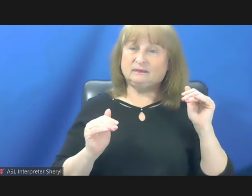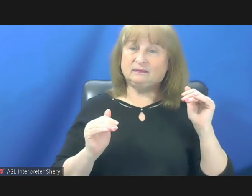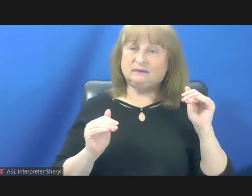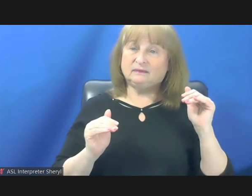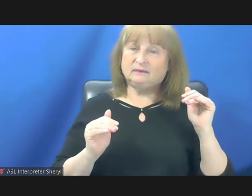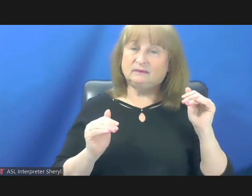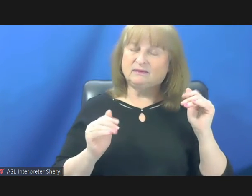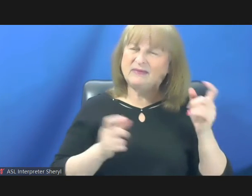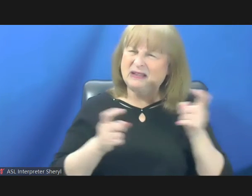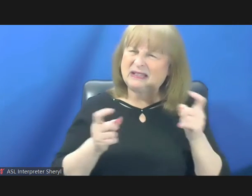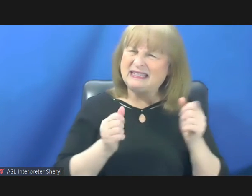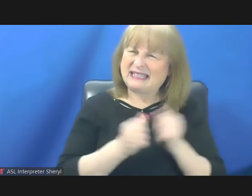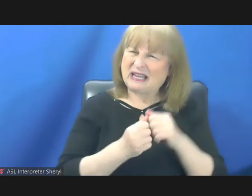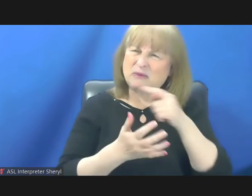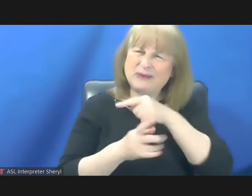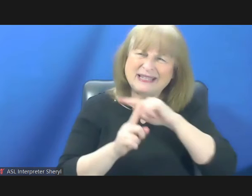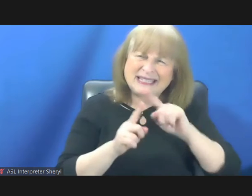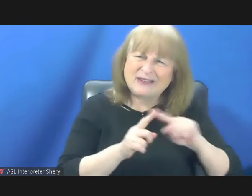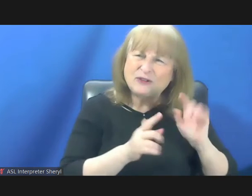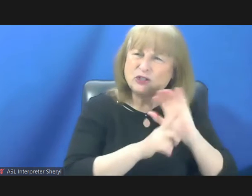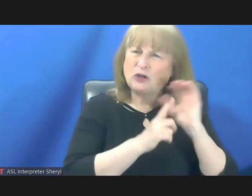to deal with circumstance